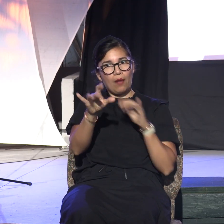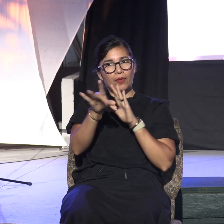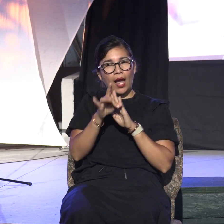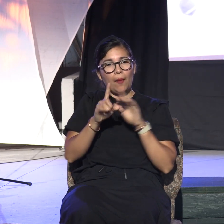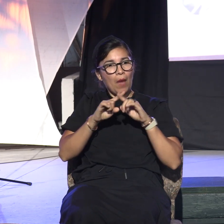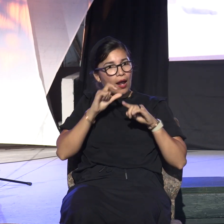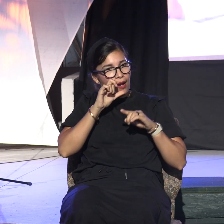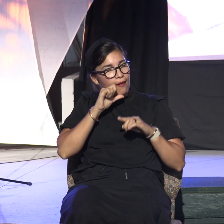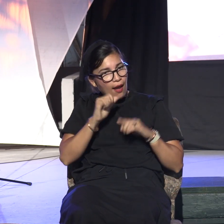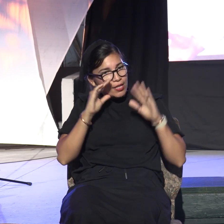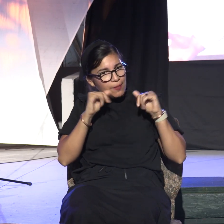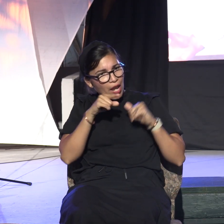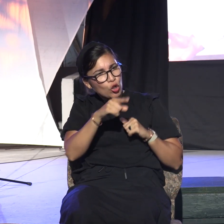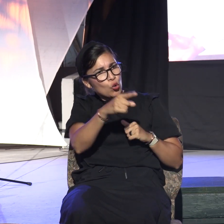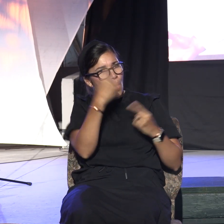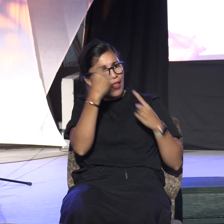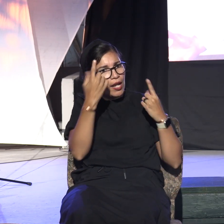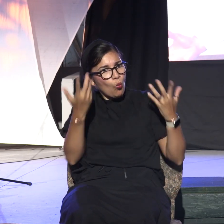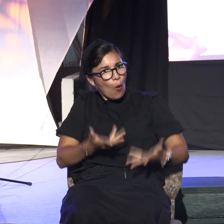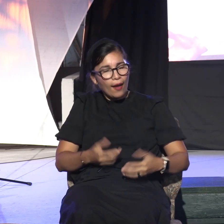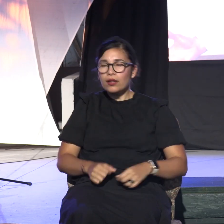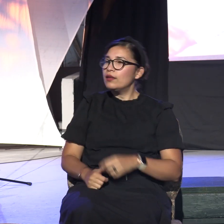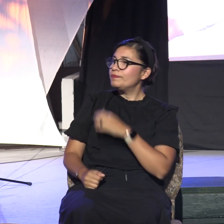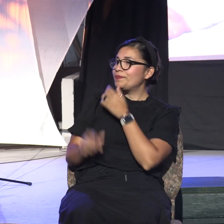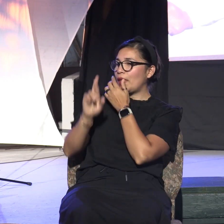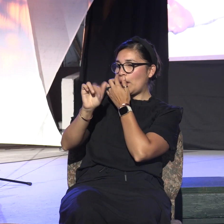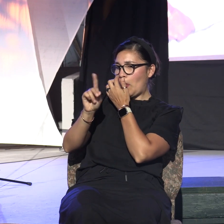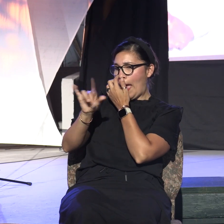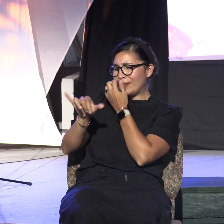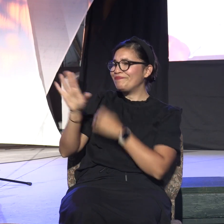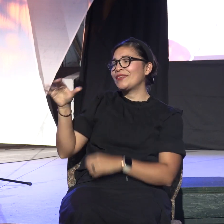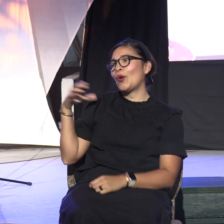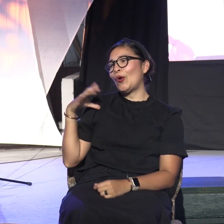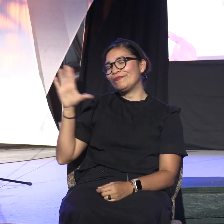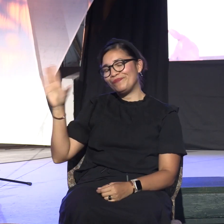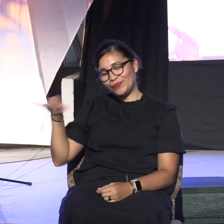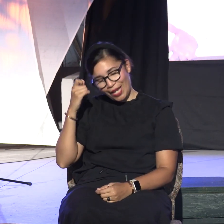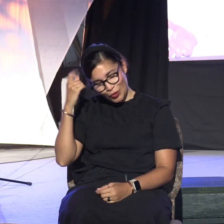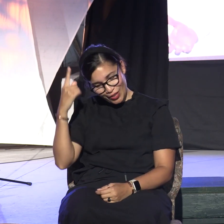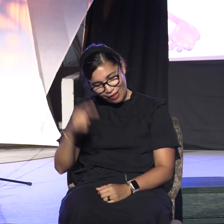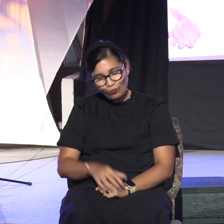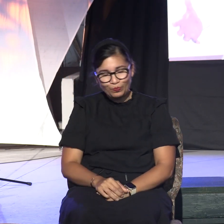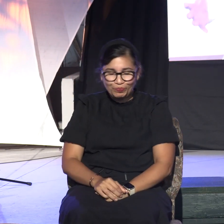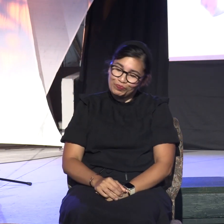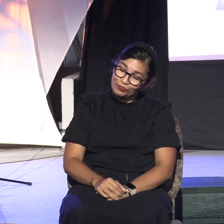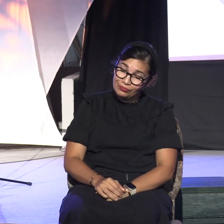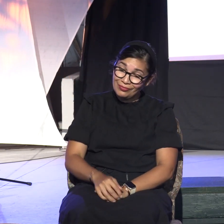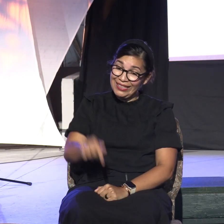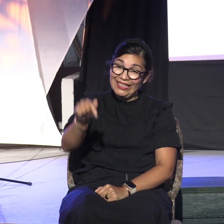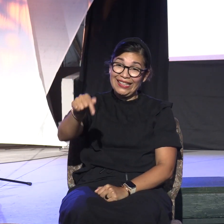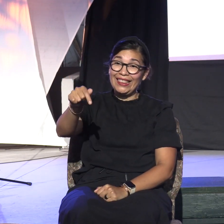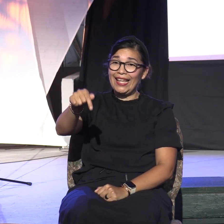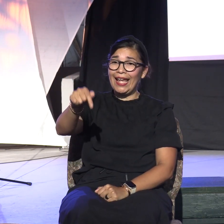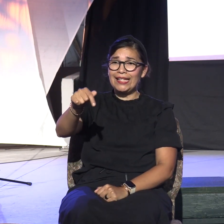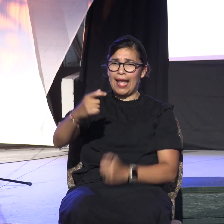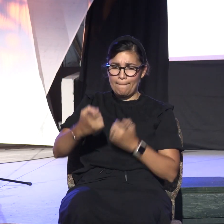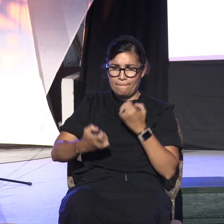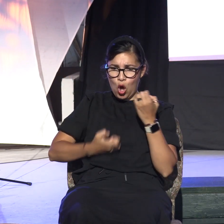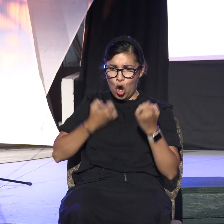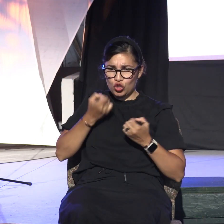was an emotional moment because I've been in the trenches with some of these guys for 4 years. We battled it out, and